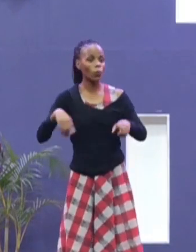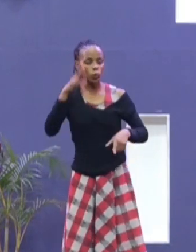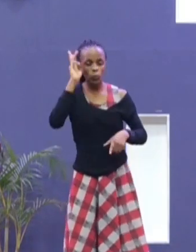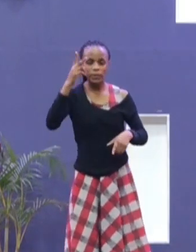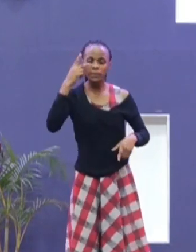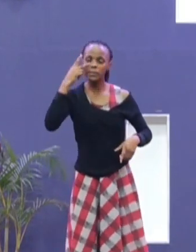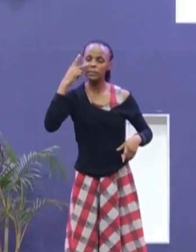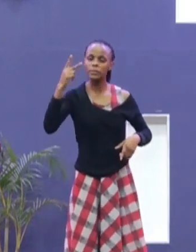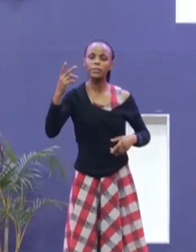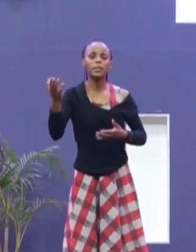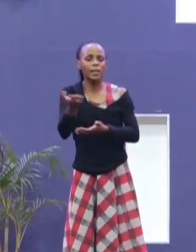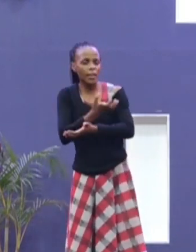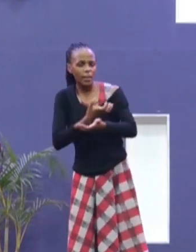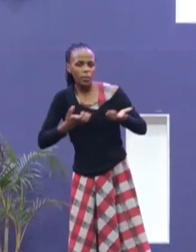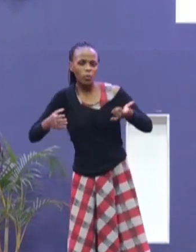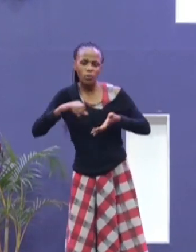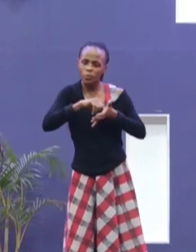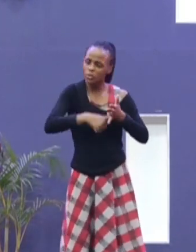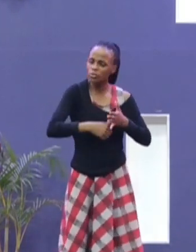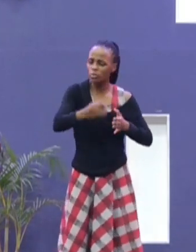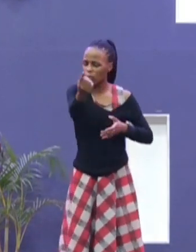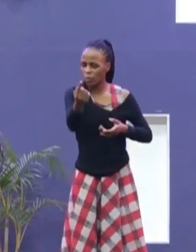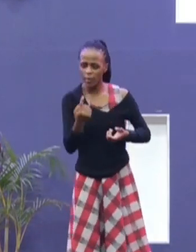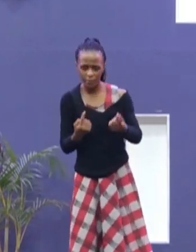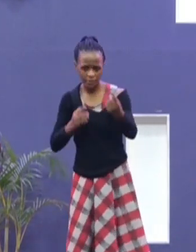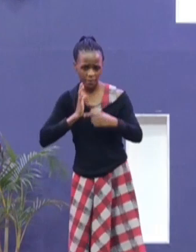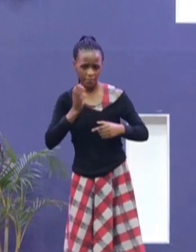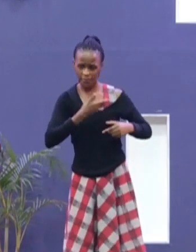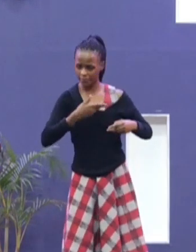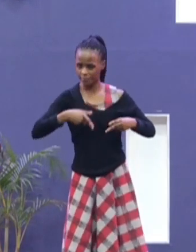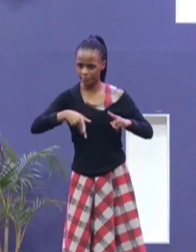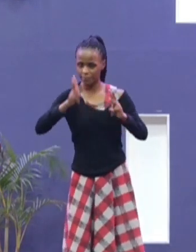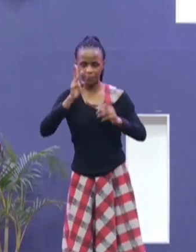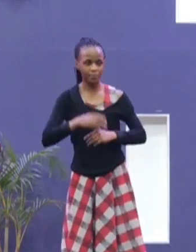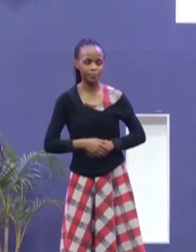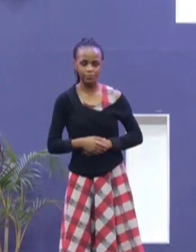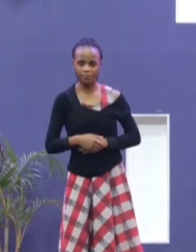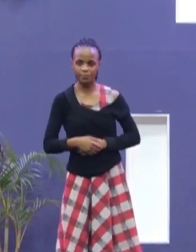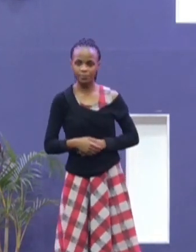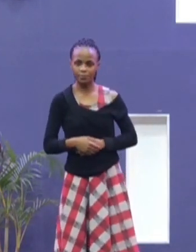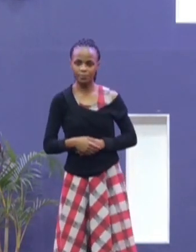finances coming our way. Tujjala ebyensimbi nga bitugondera.